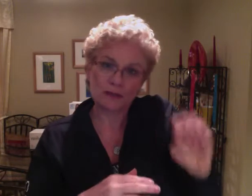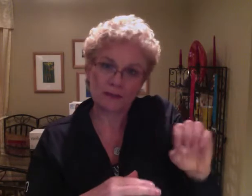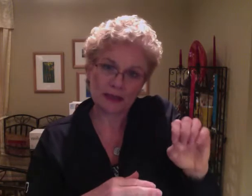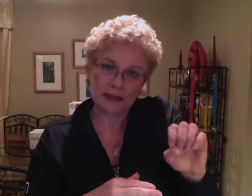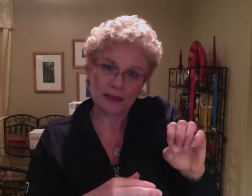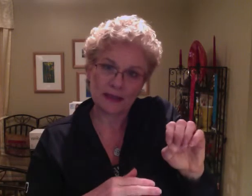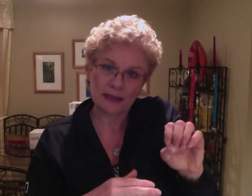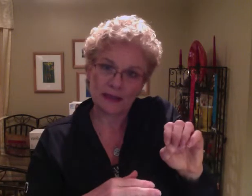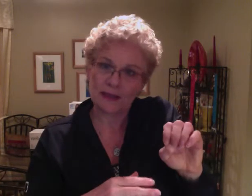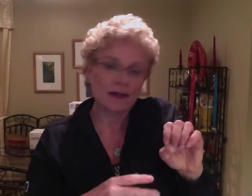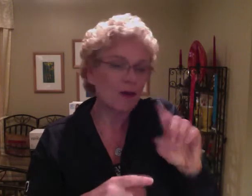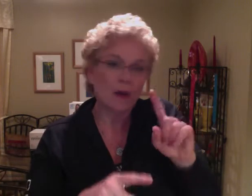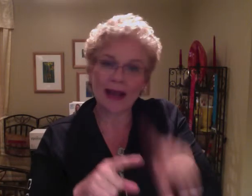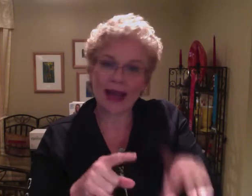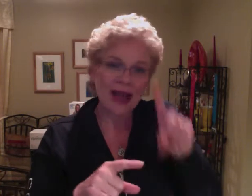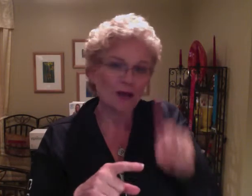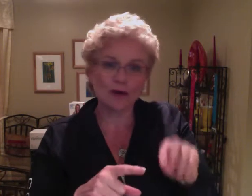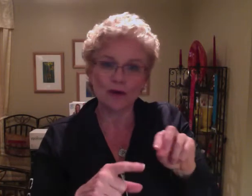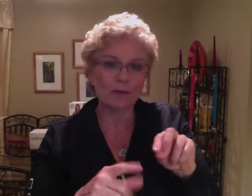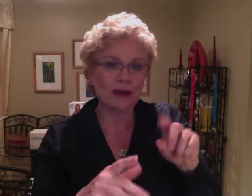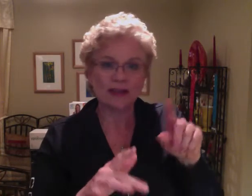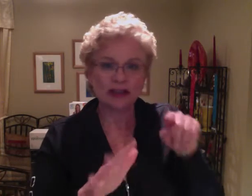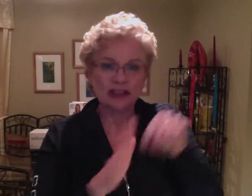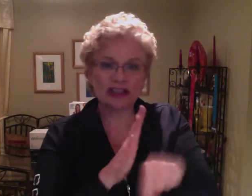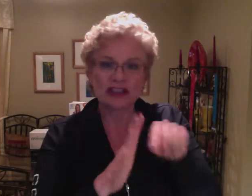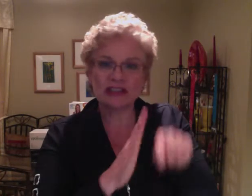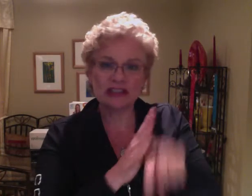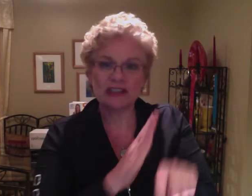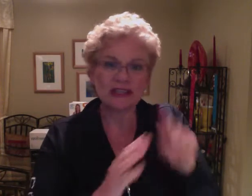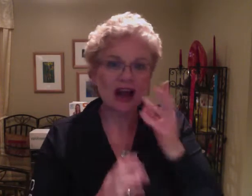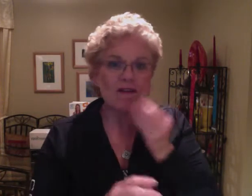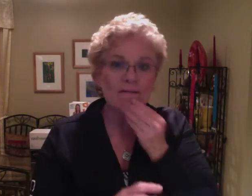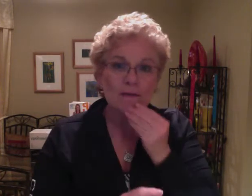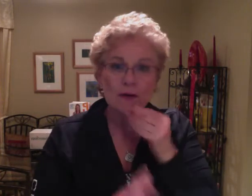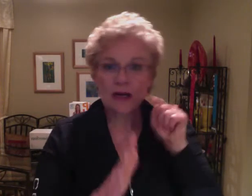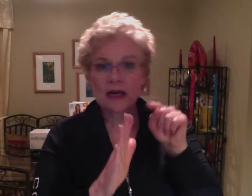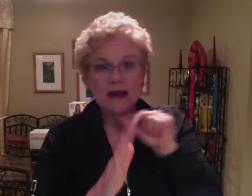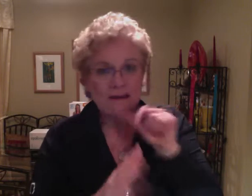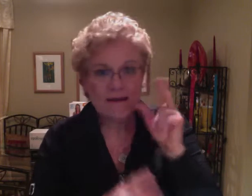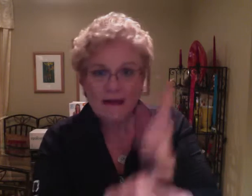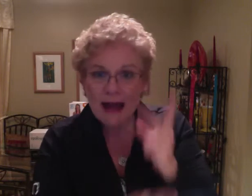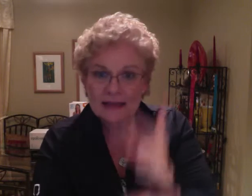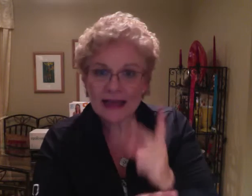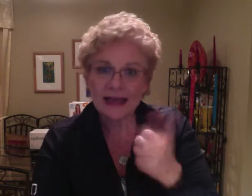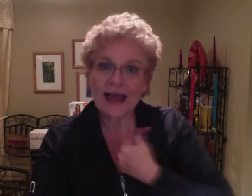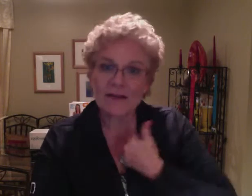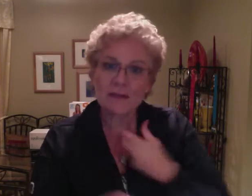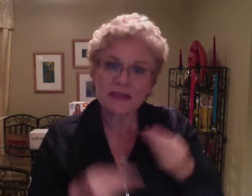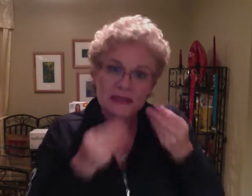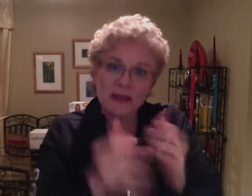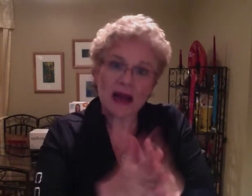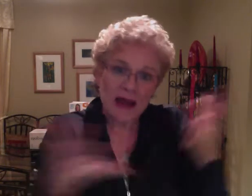taking shortcuts, doing cheap options for food, and not taking care of ourselves, but spending a ton of money on things